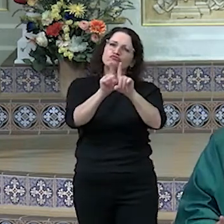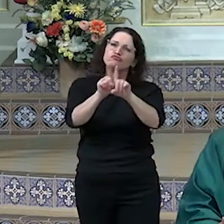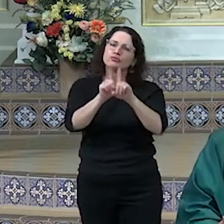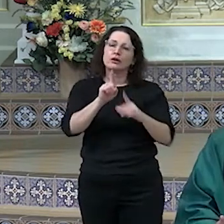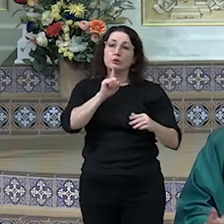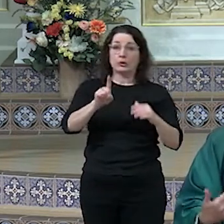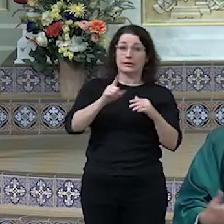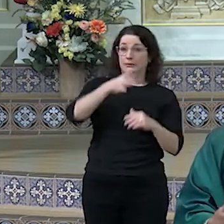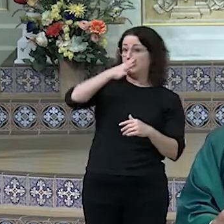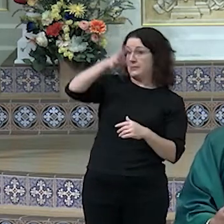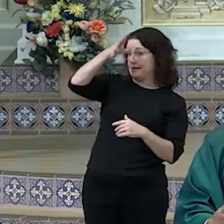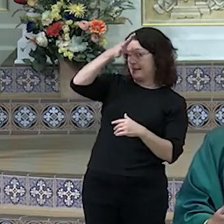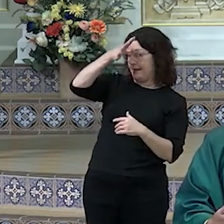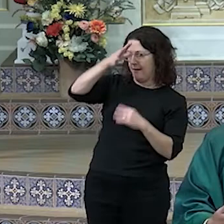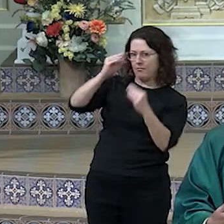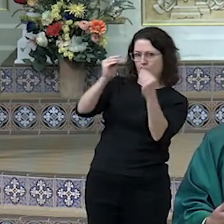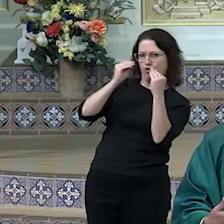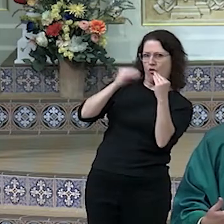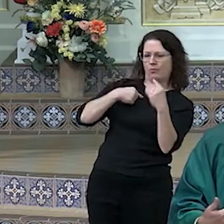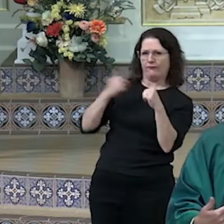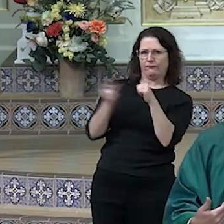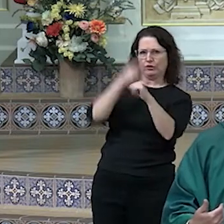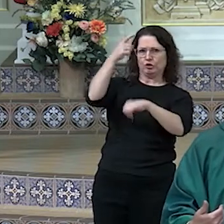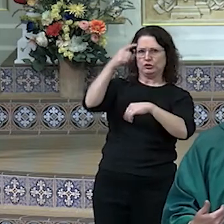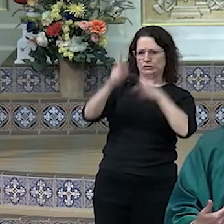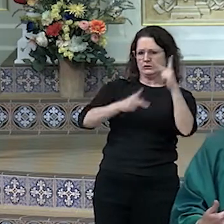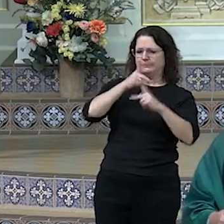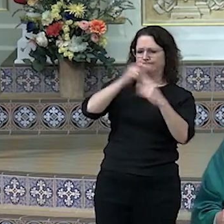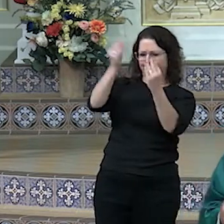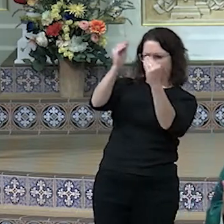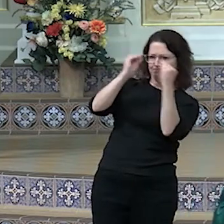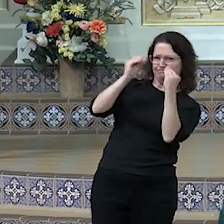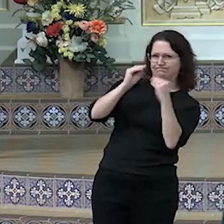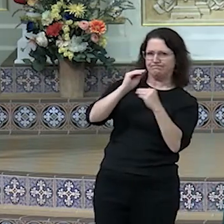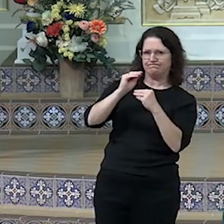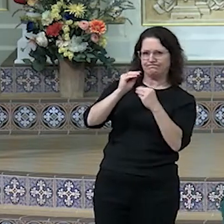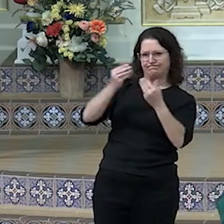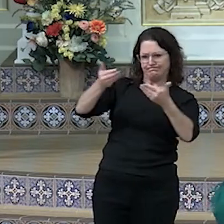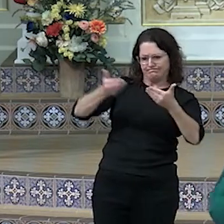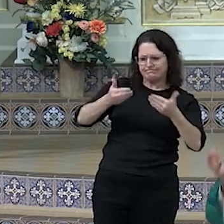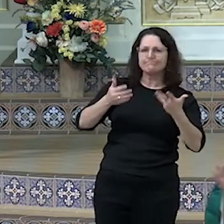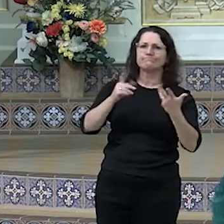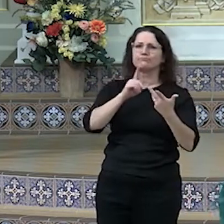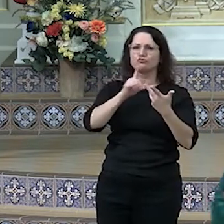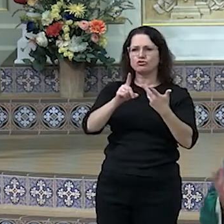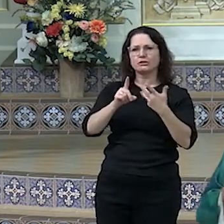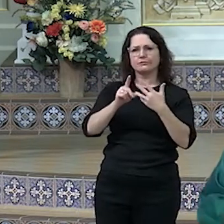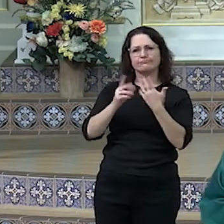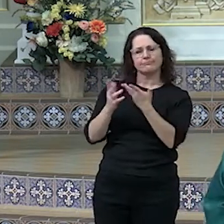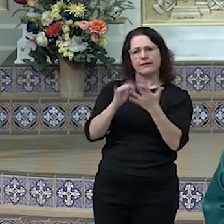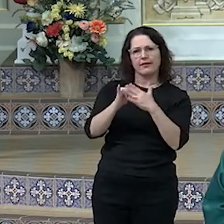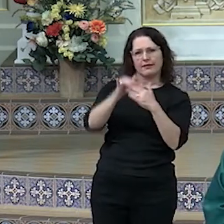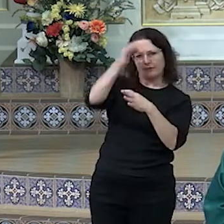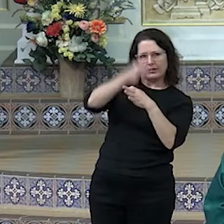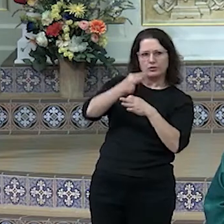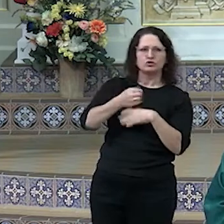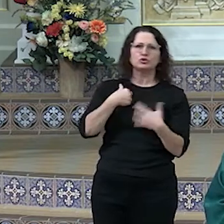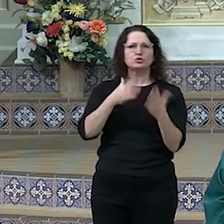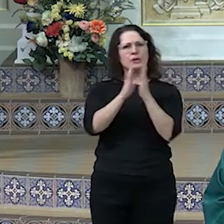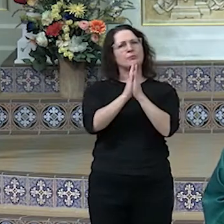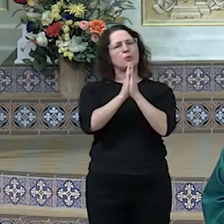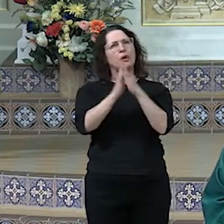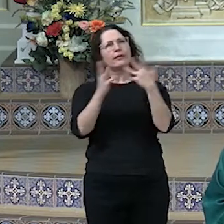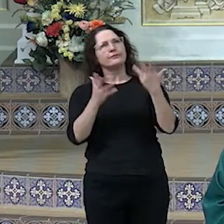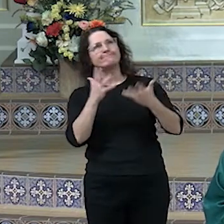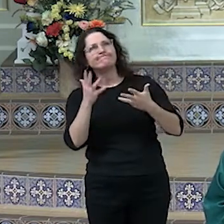to introduce me to the faith. And so that was, I was praying with them in a special way.